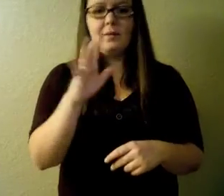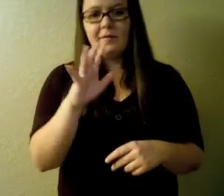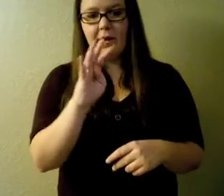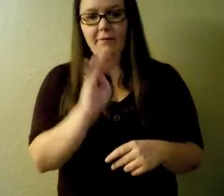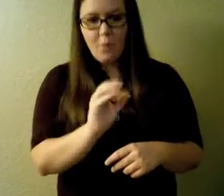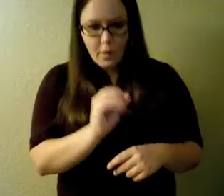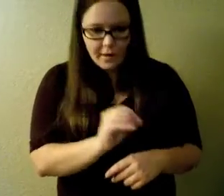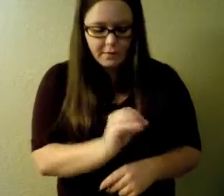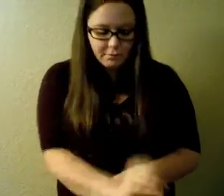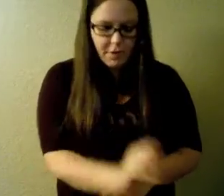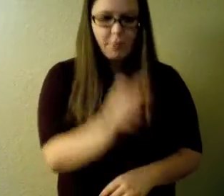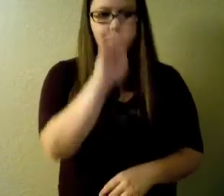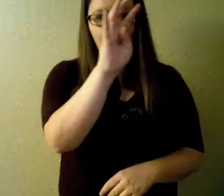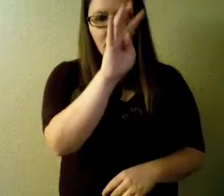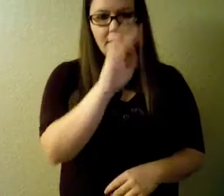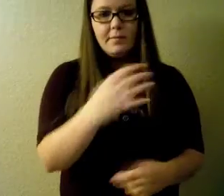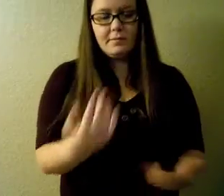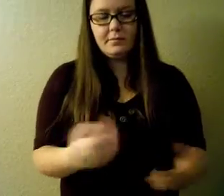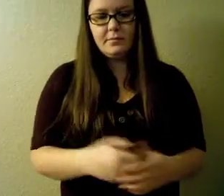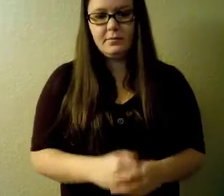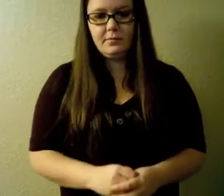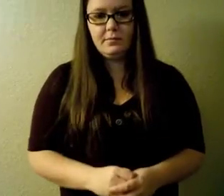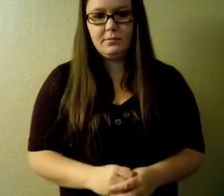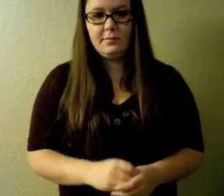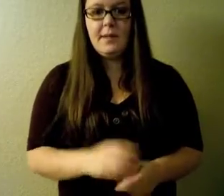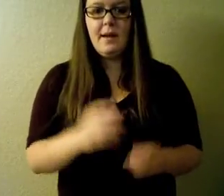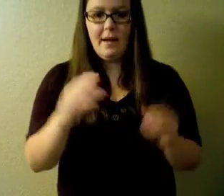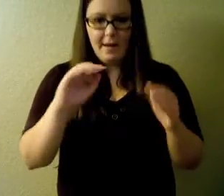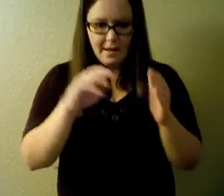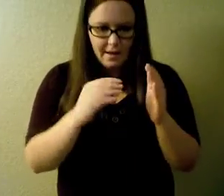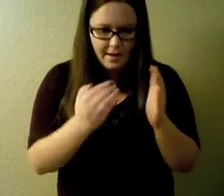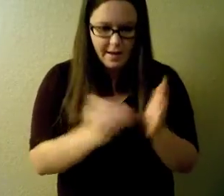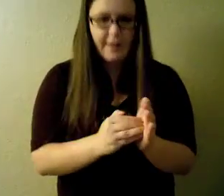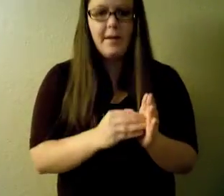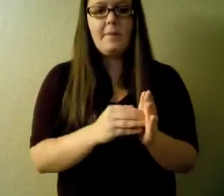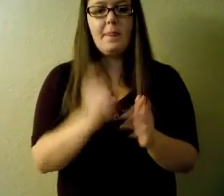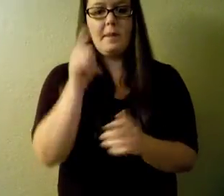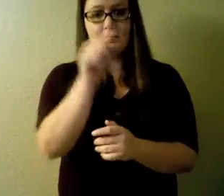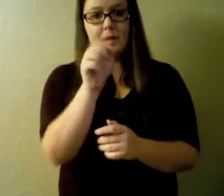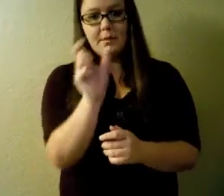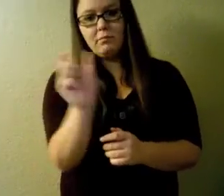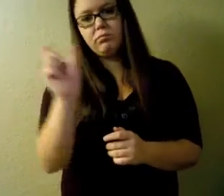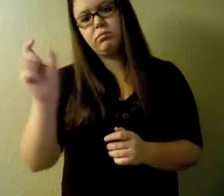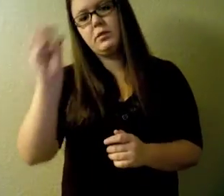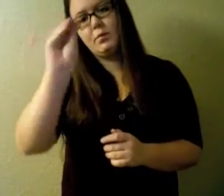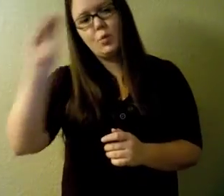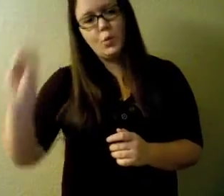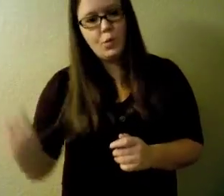decimal point in the answer. Alright, let's try one that gets a little bit harder.